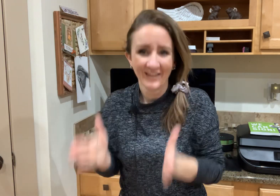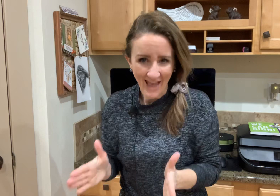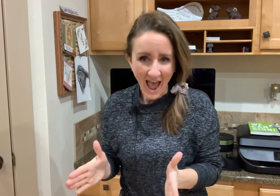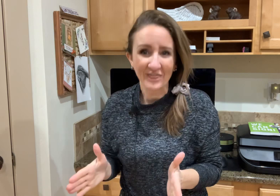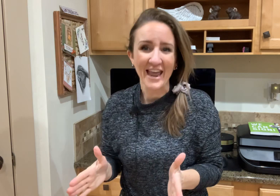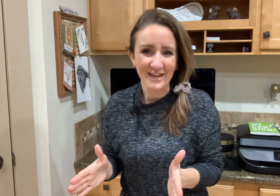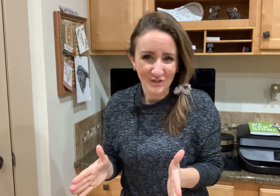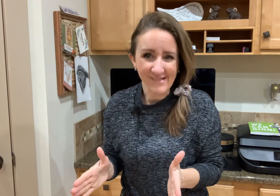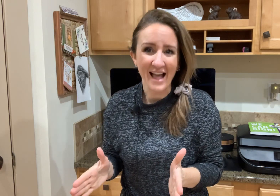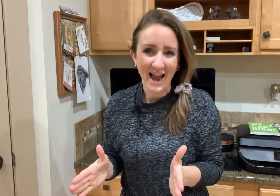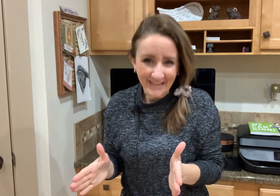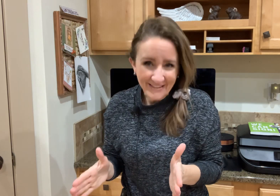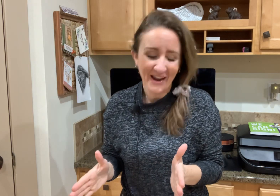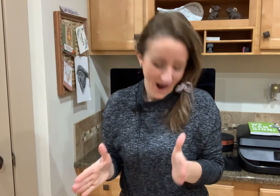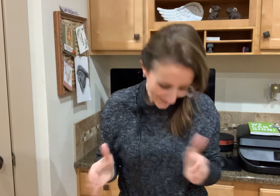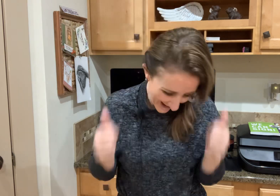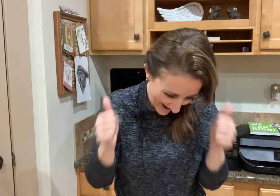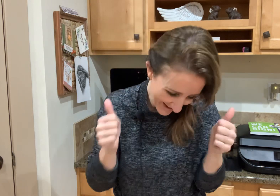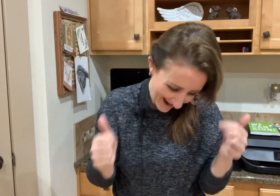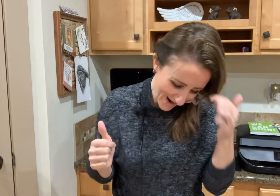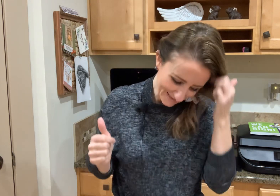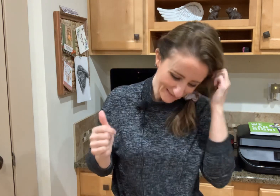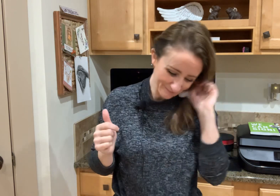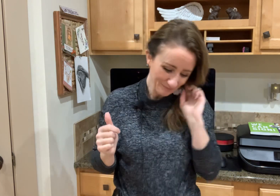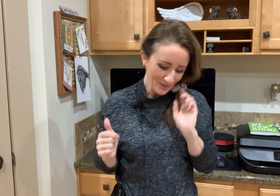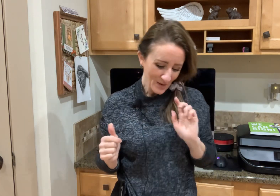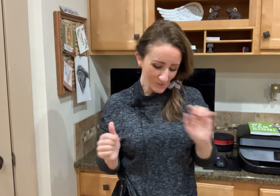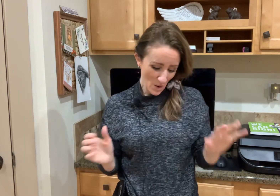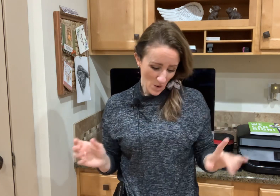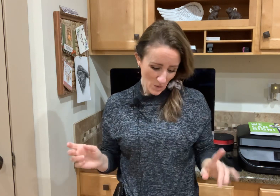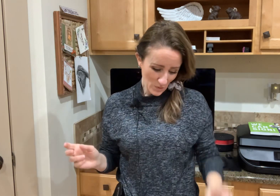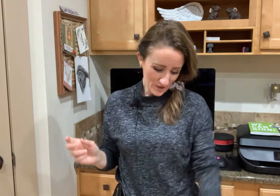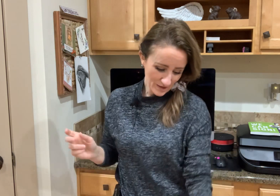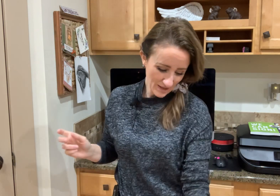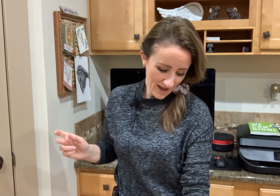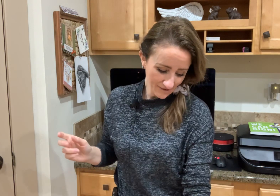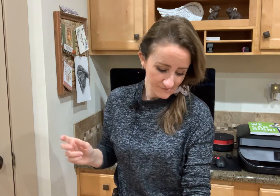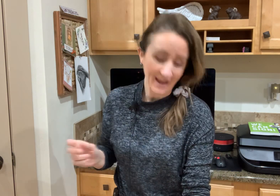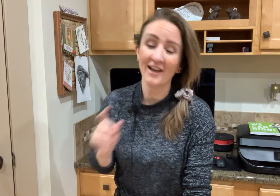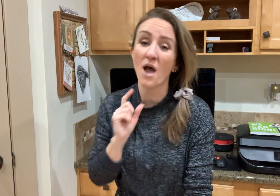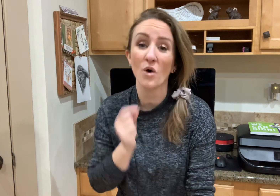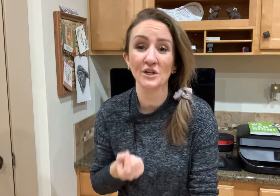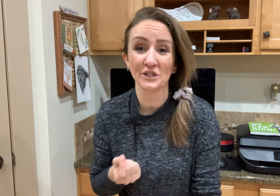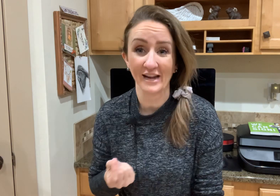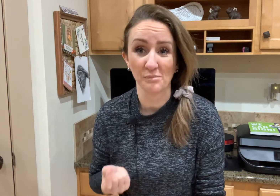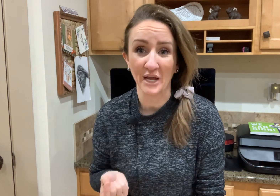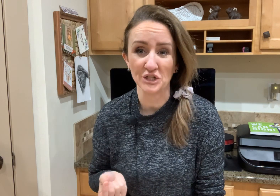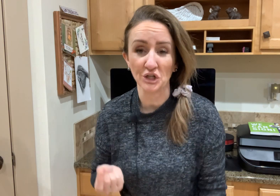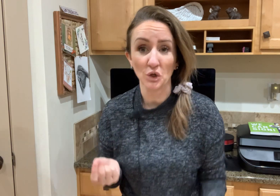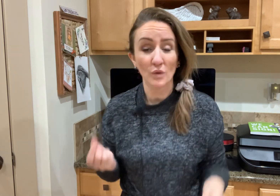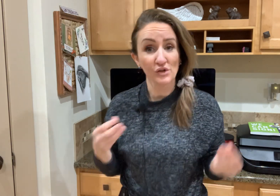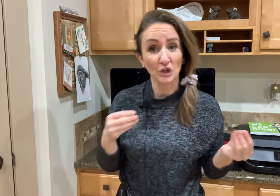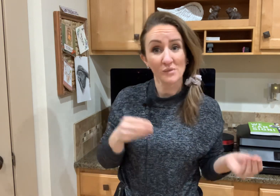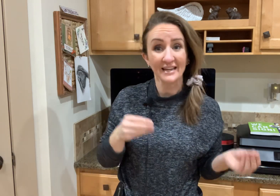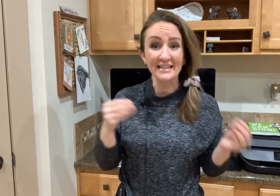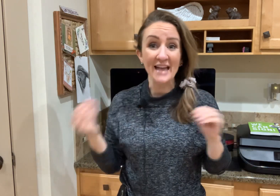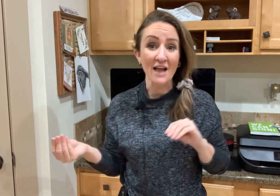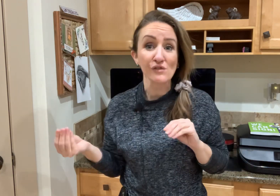Add the agent sign. Okay, awesome. So the next thing I wanted to explain to you was using